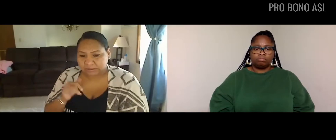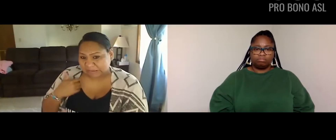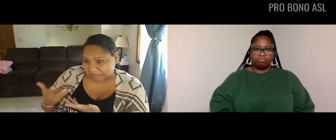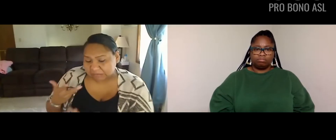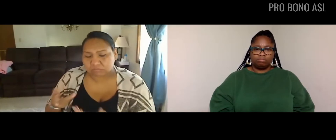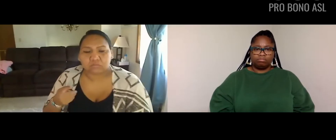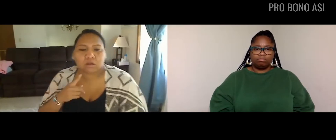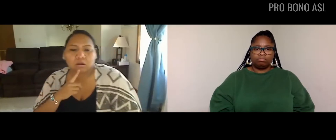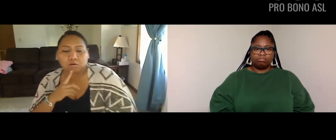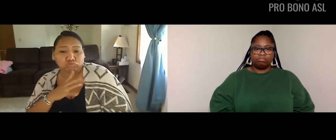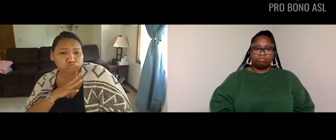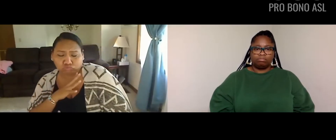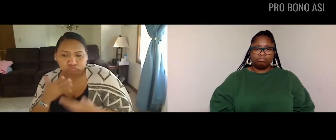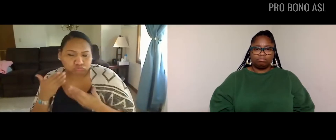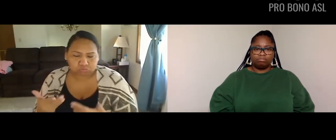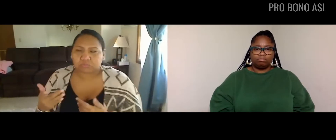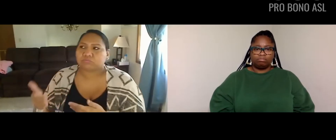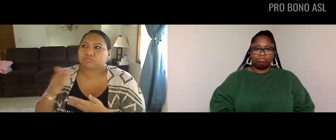we would be interpreting.